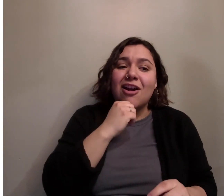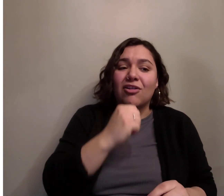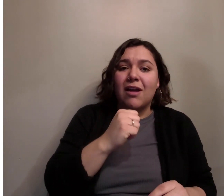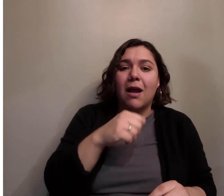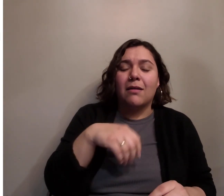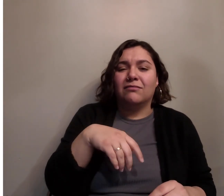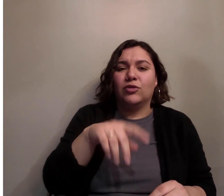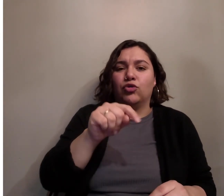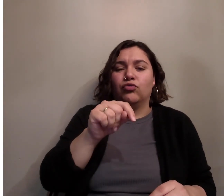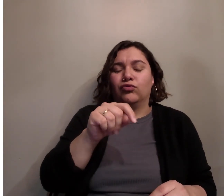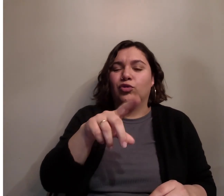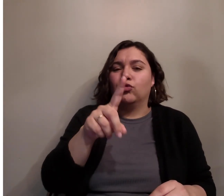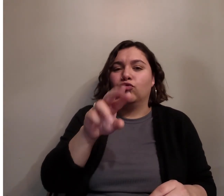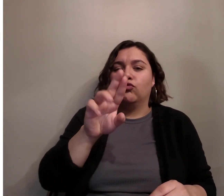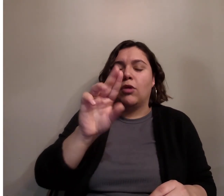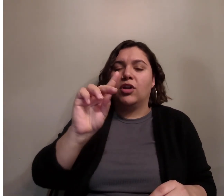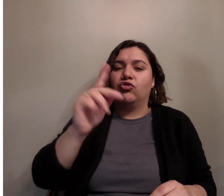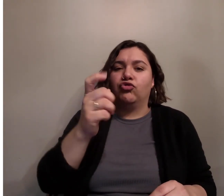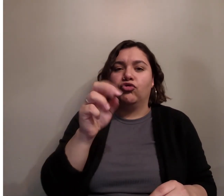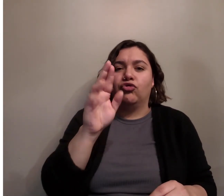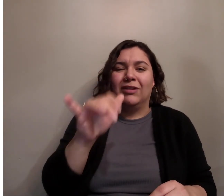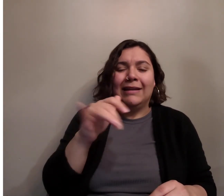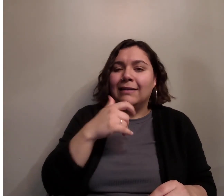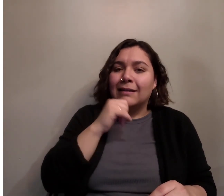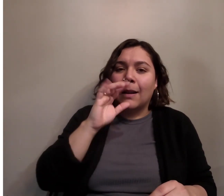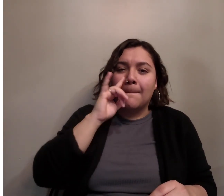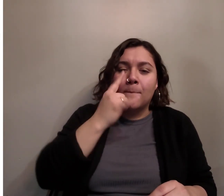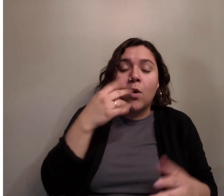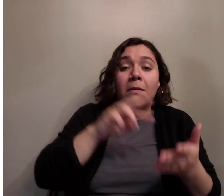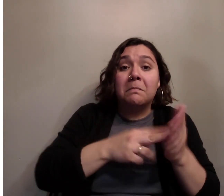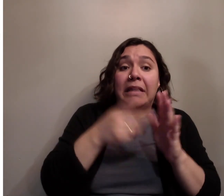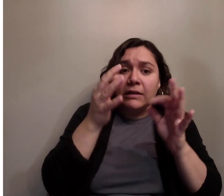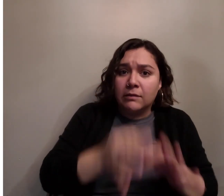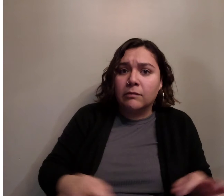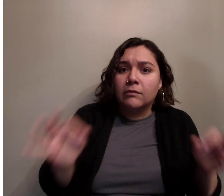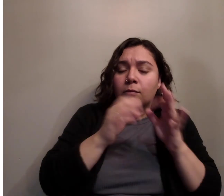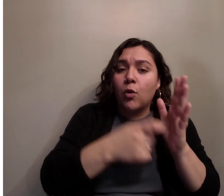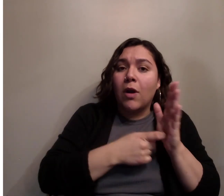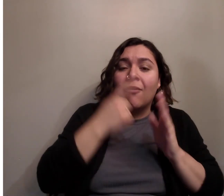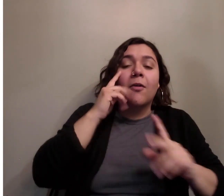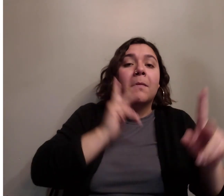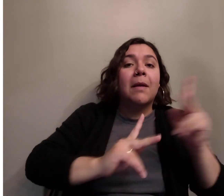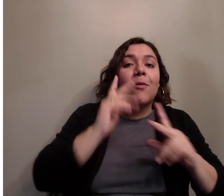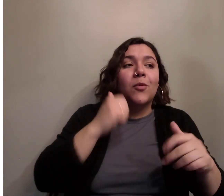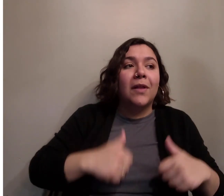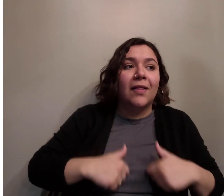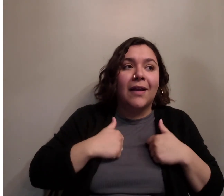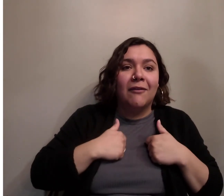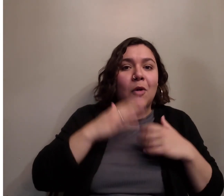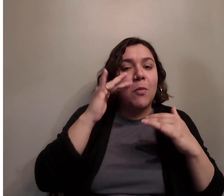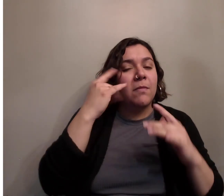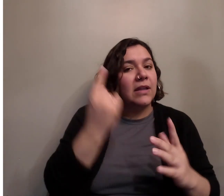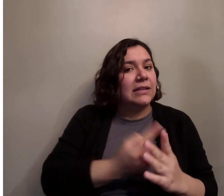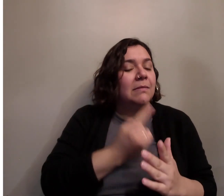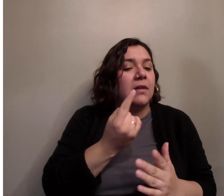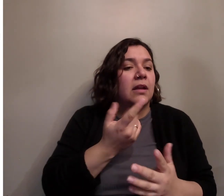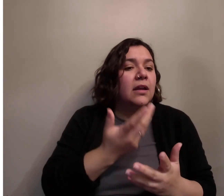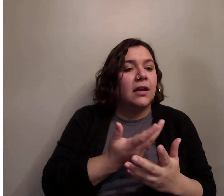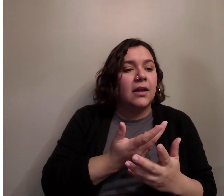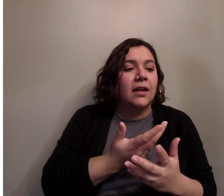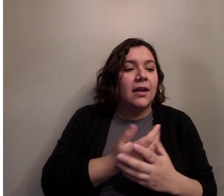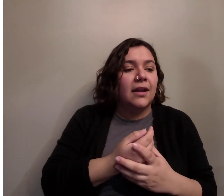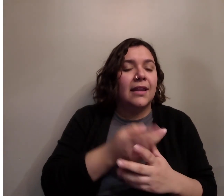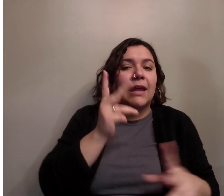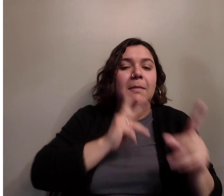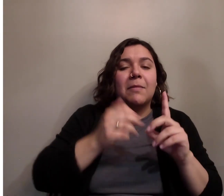day aren't drudgery at all, that they are crucial and that they are there to keep people alive. And, hopefully